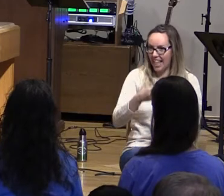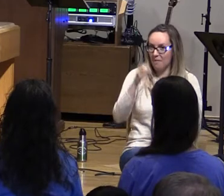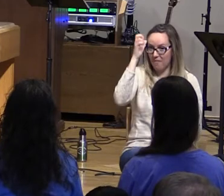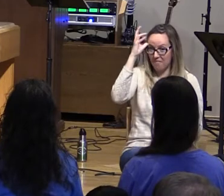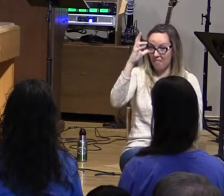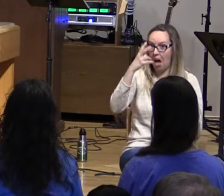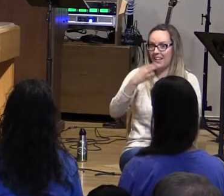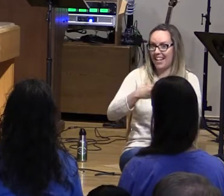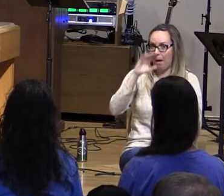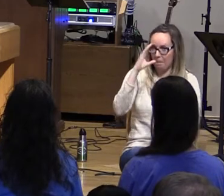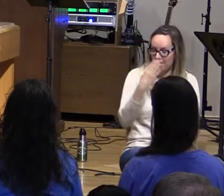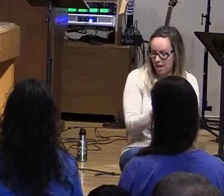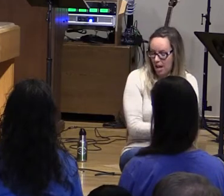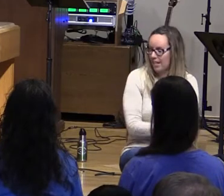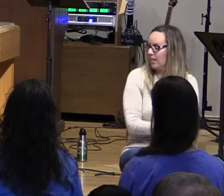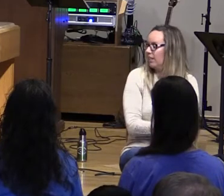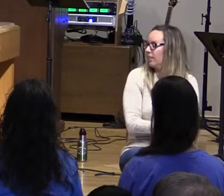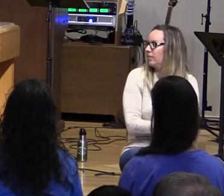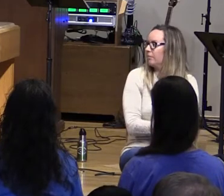and of the Son.